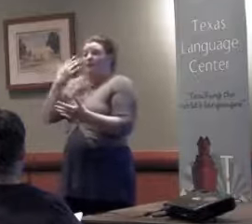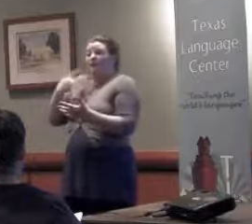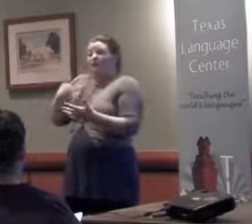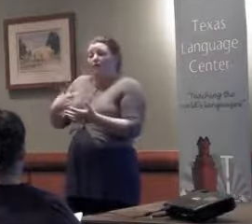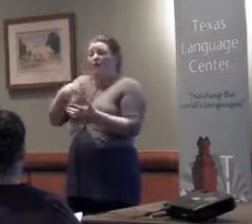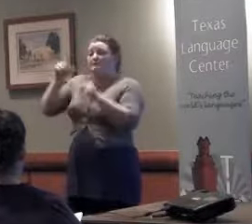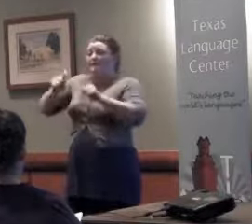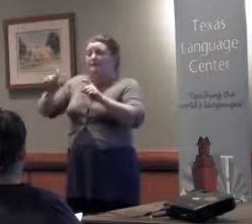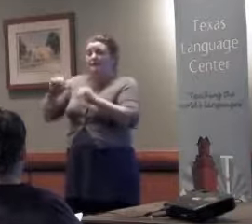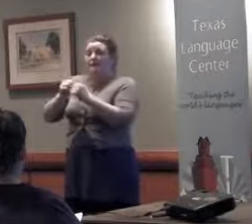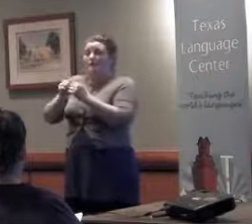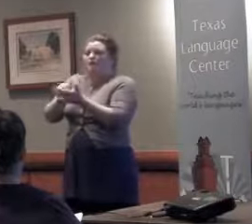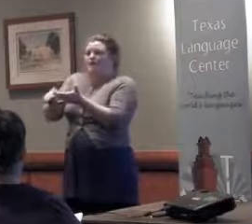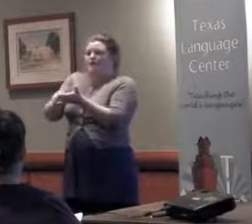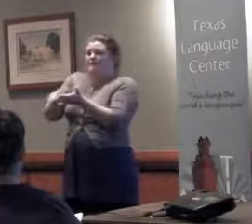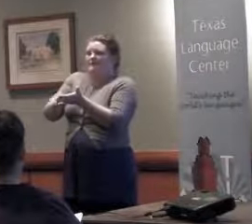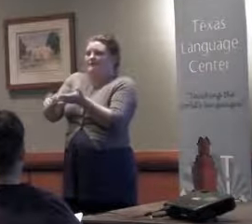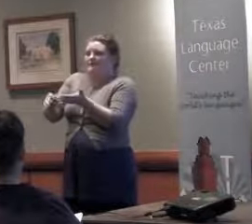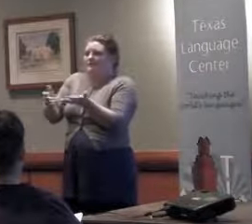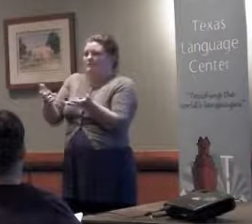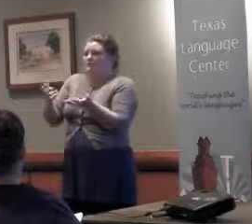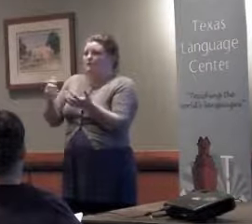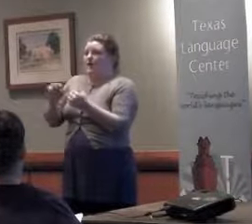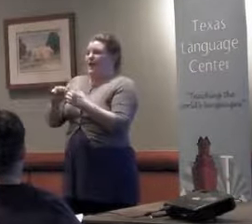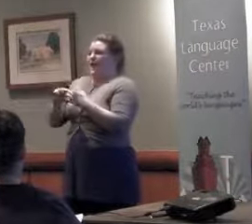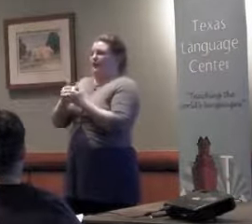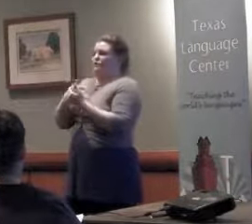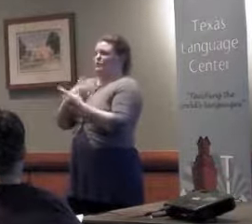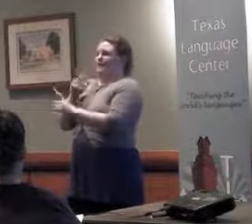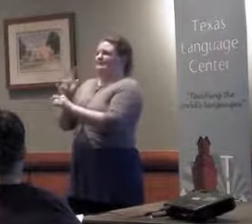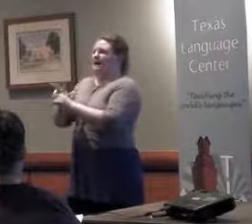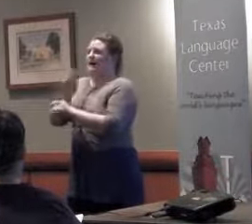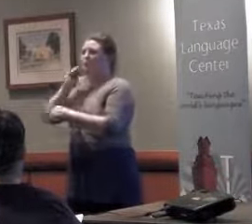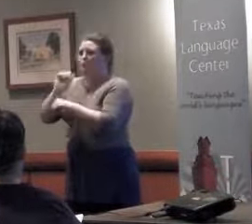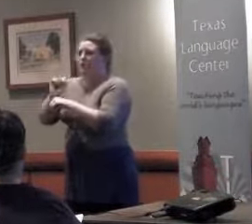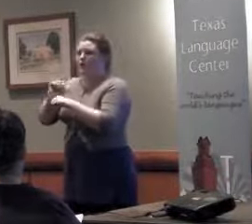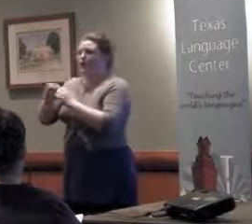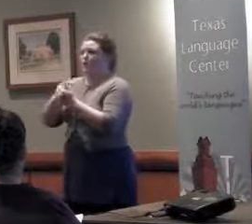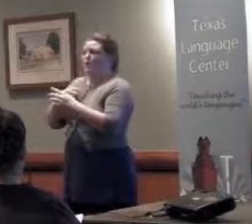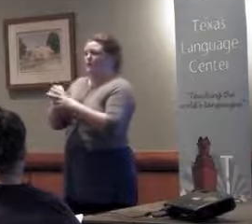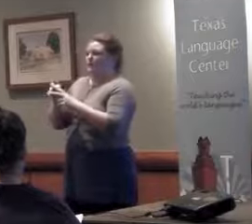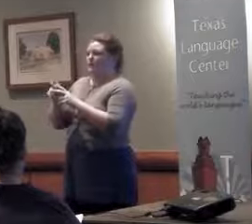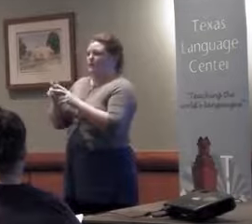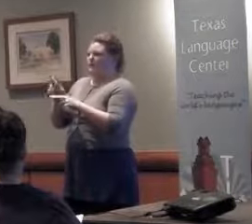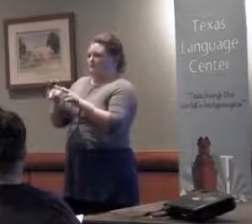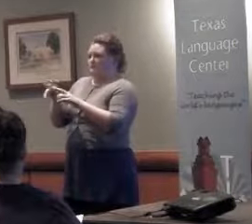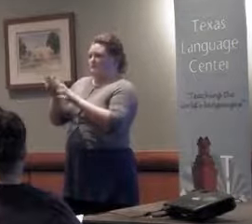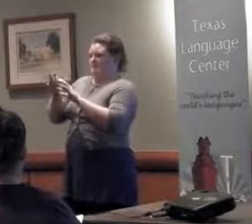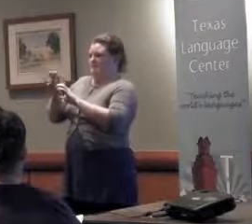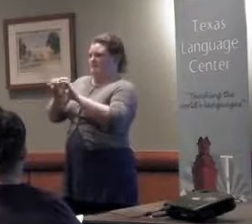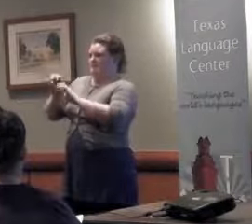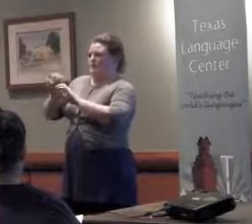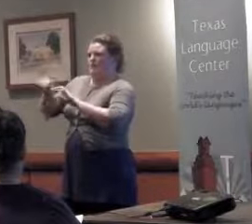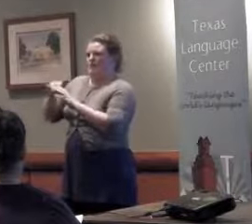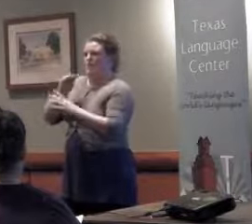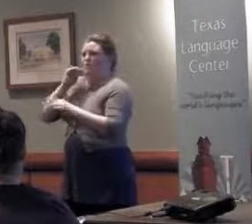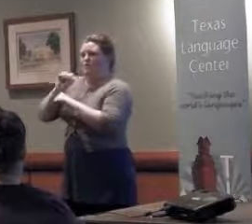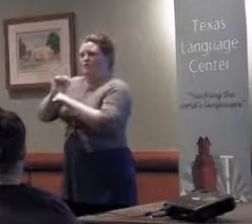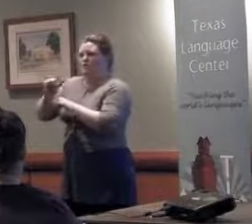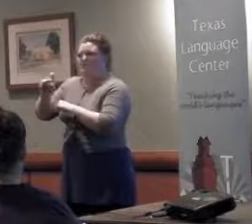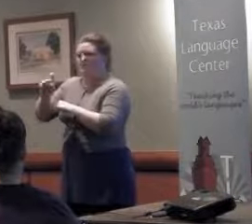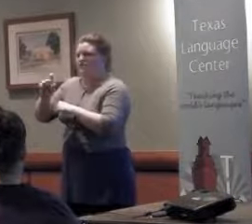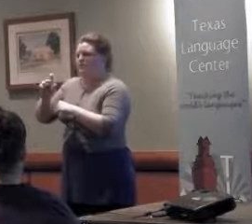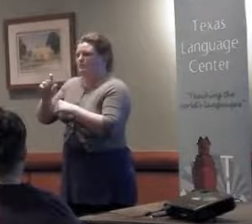always, but often. How we assign and how we evaluate homework, and also the idea